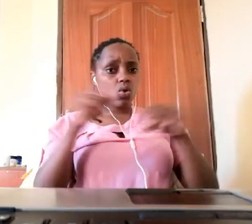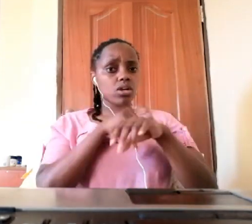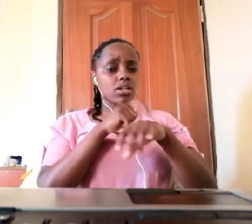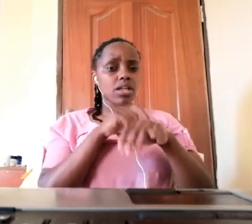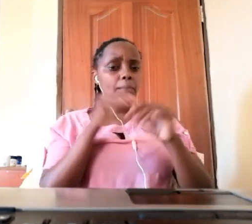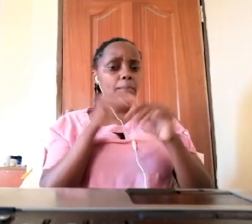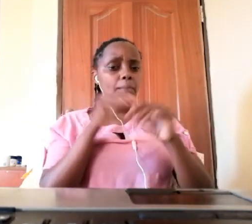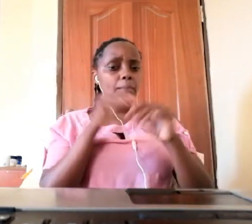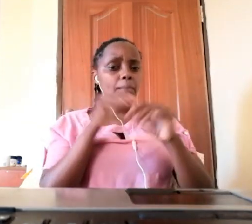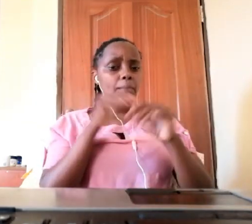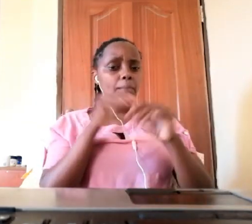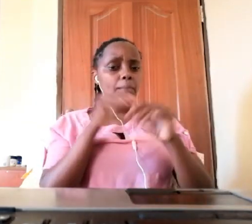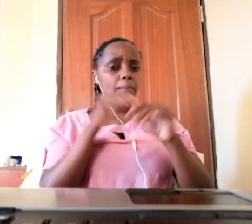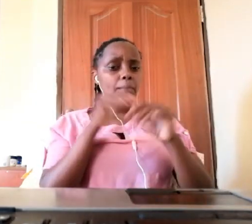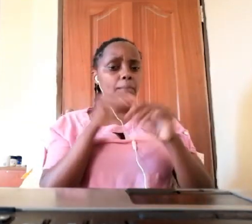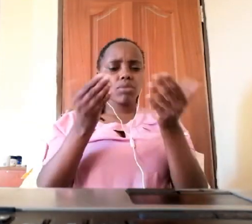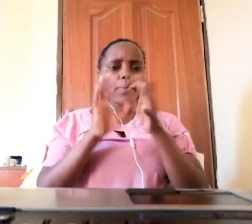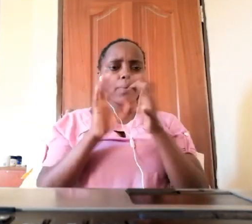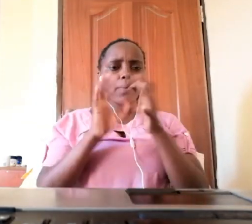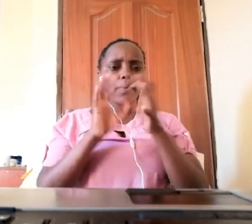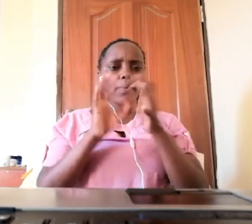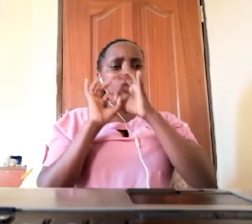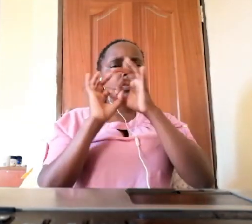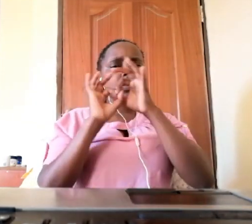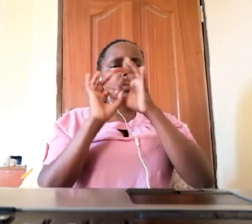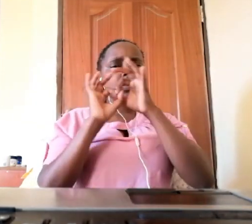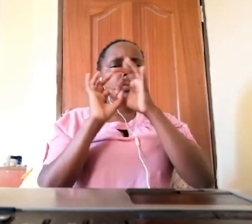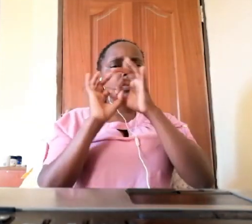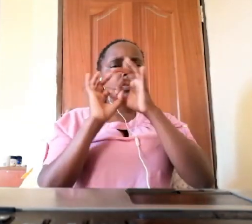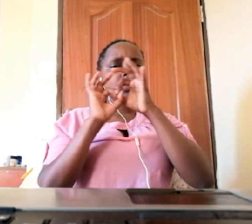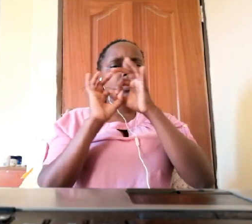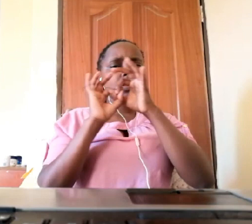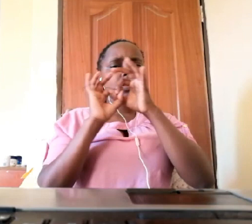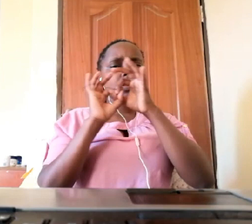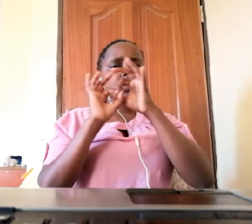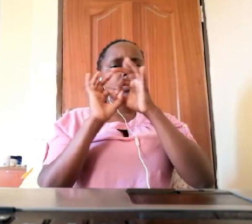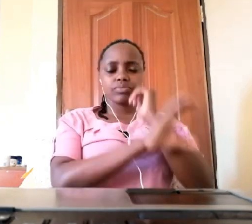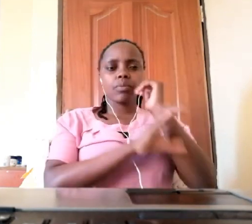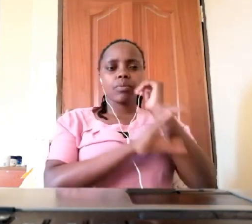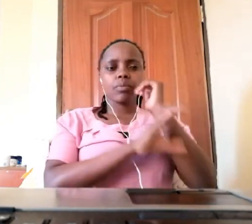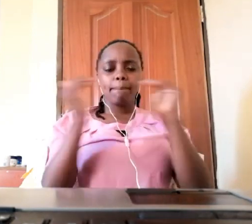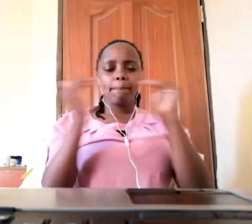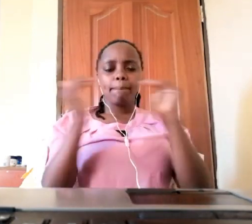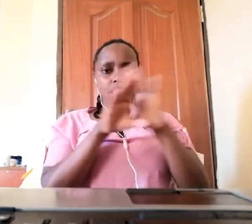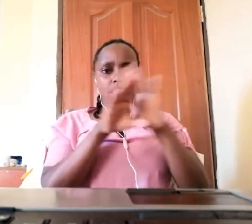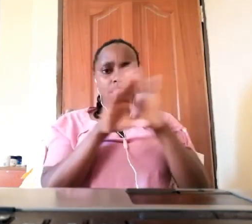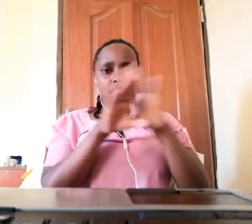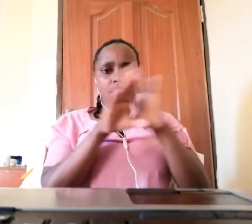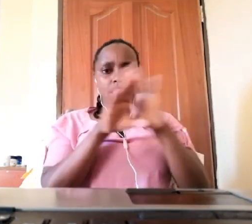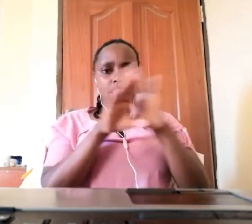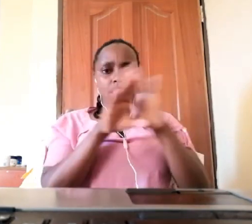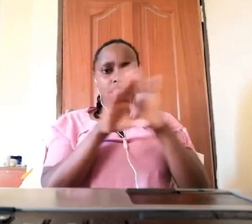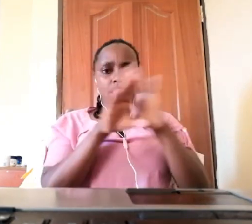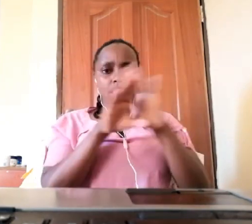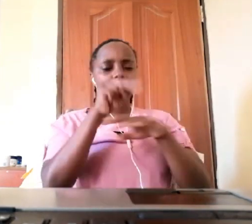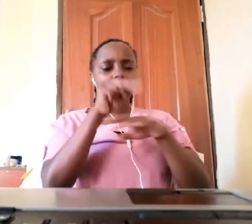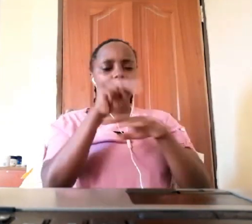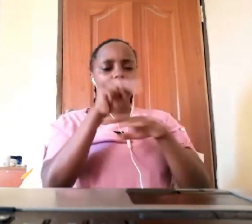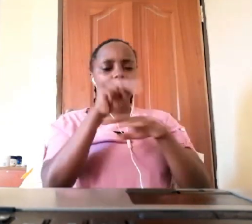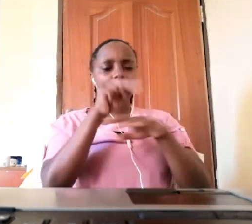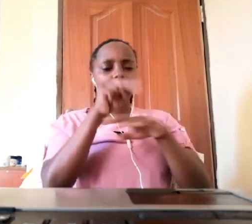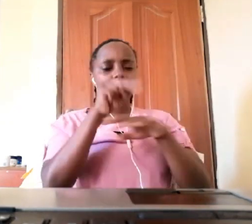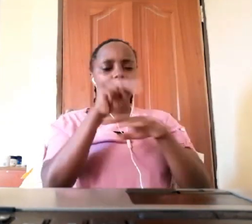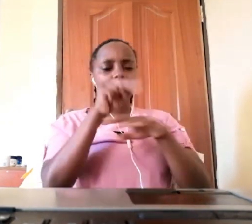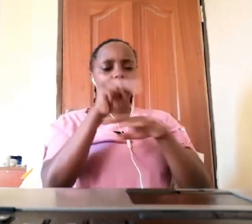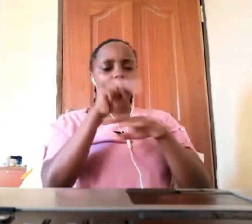do we promote coordination among CSOs at country level? And then we are looking at access to information from national governments as